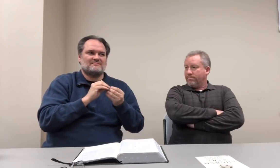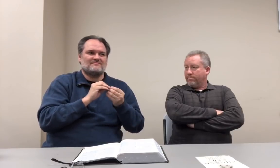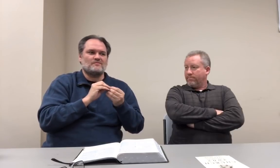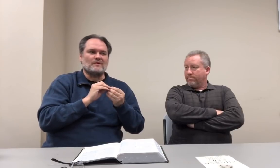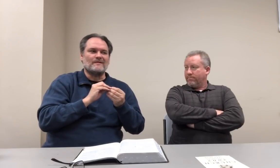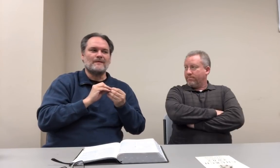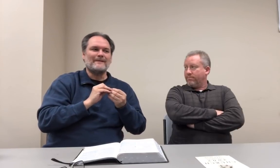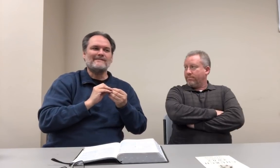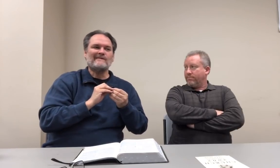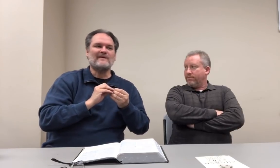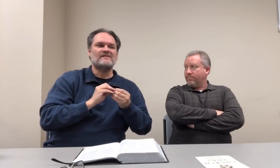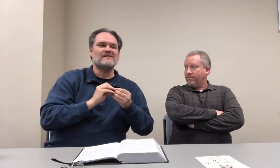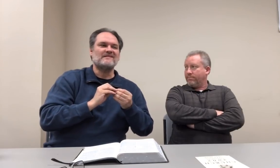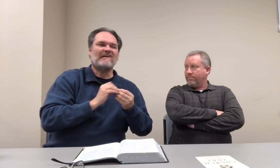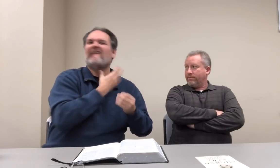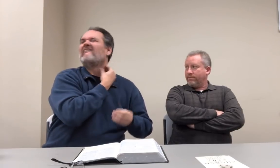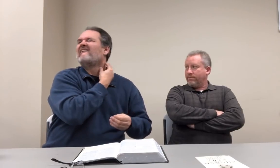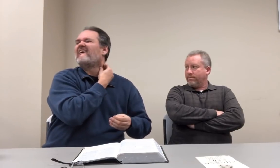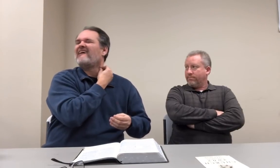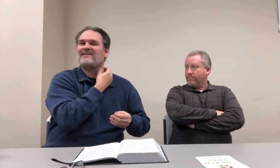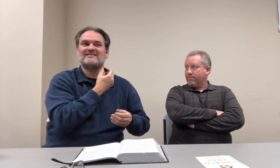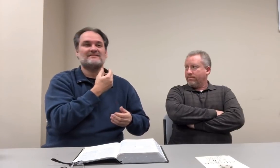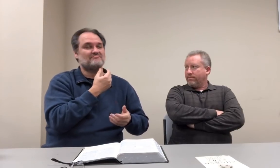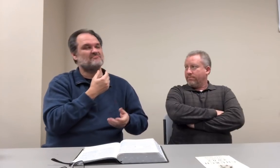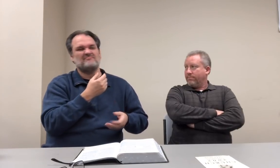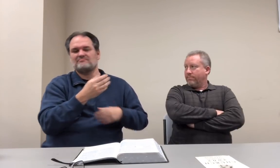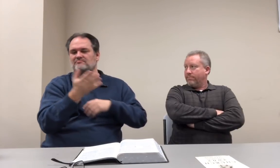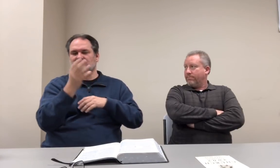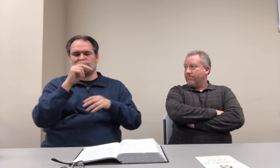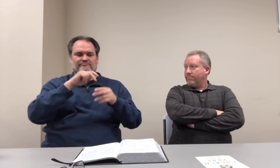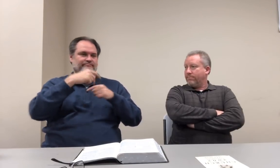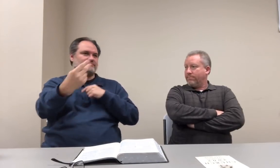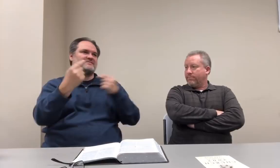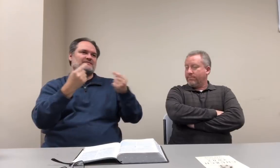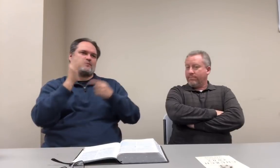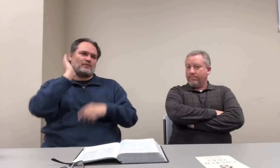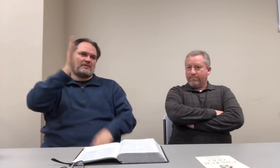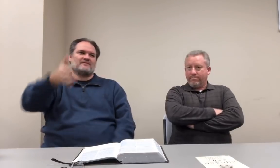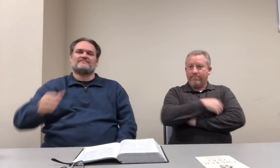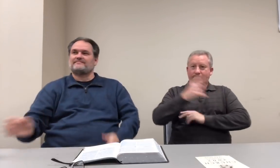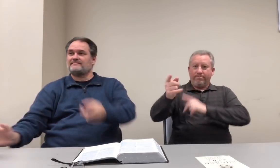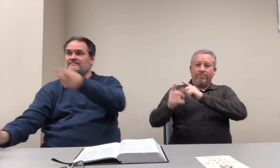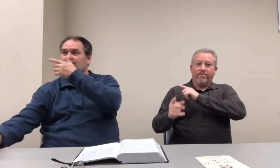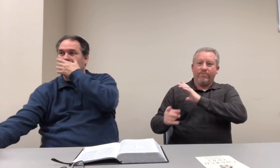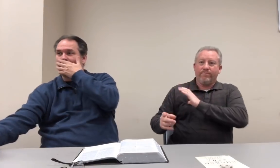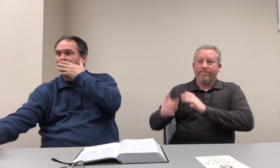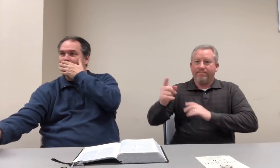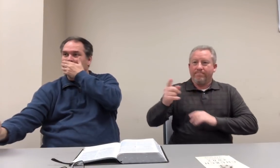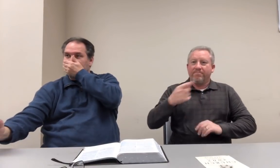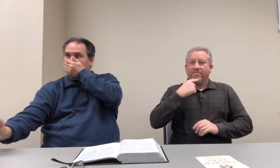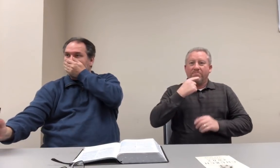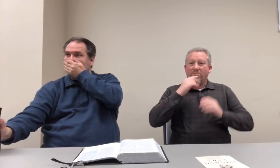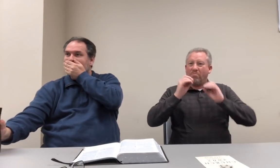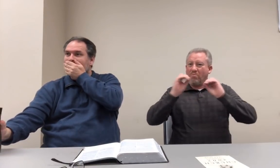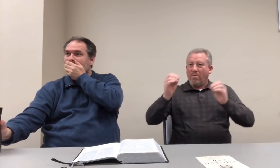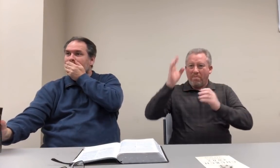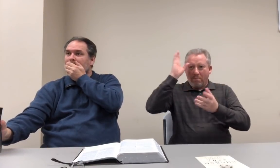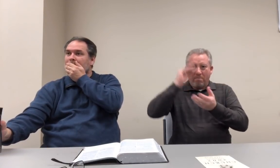There was no change in God in the incarnation. So we see this in Scripture. Acts 20 talks about God's blood. Of course, God